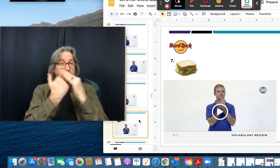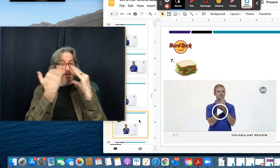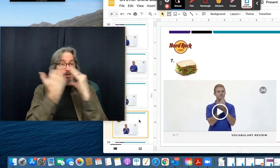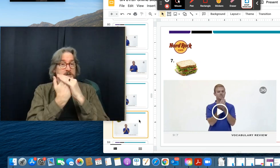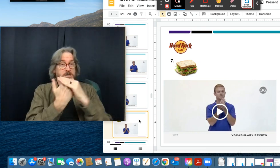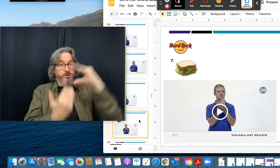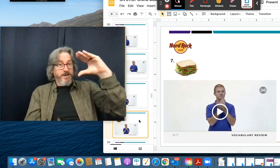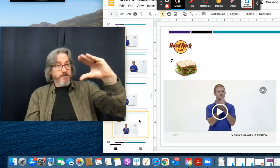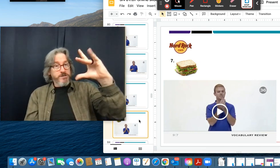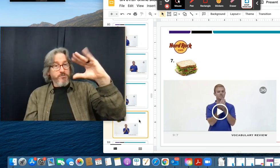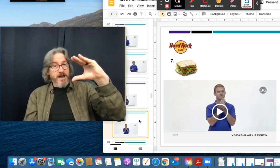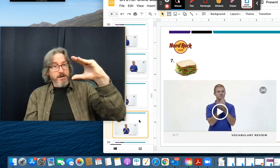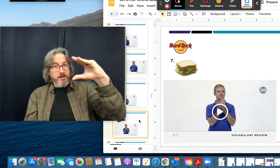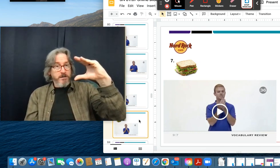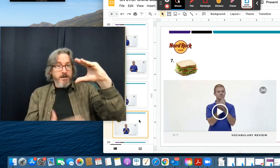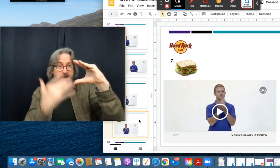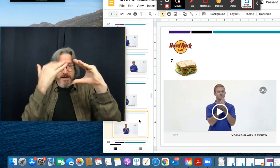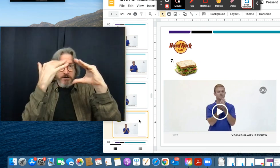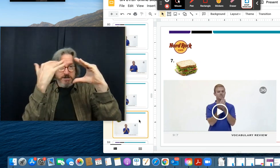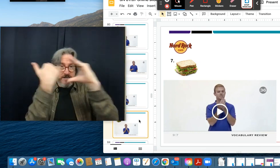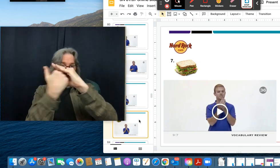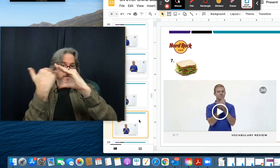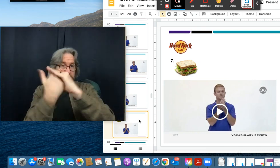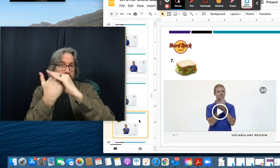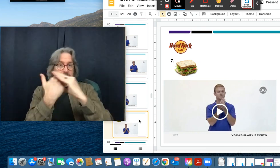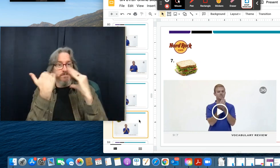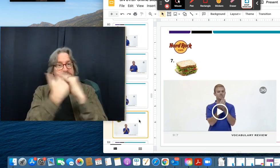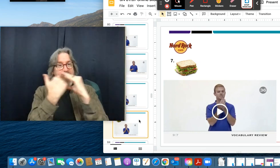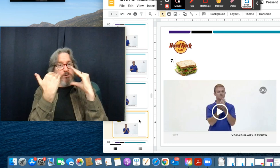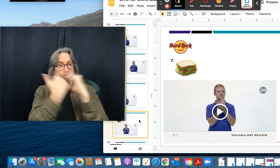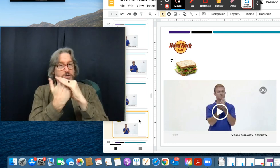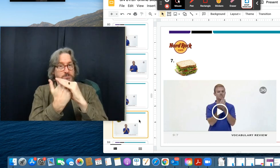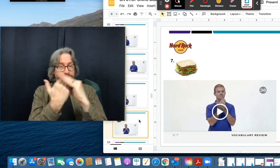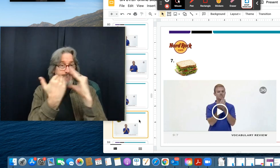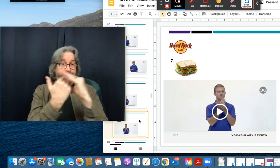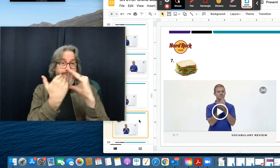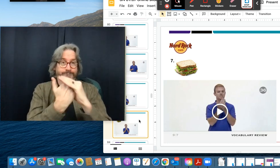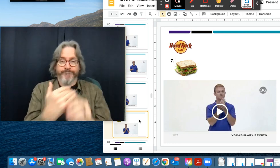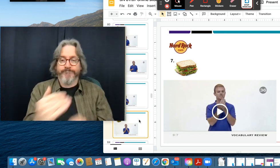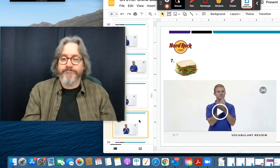Sandwich. So here's the bread, and here's the stuff in the middle. Sandwich.